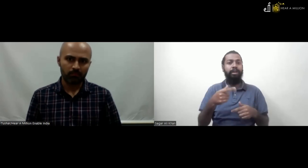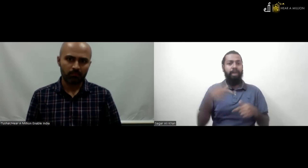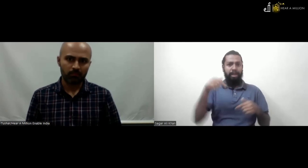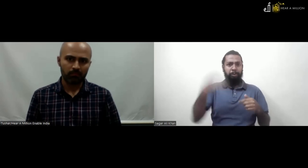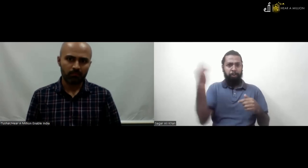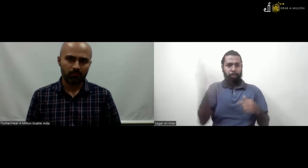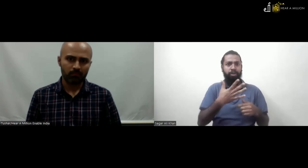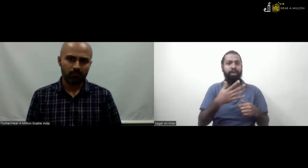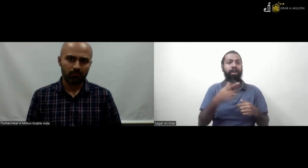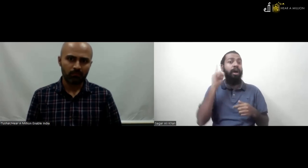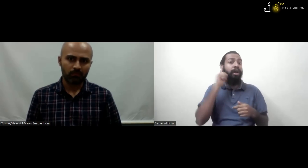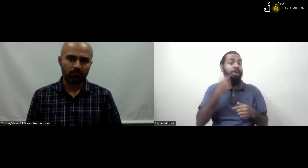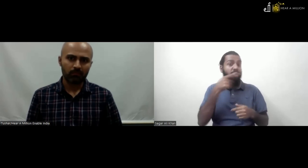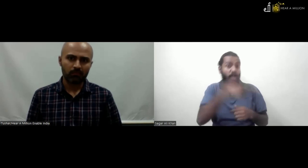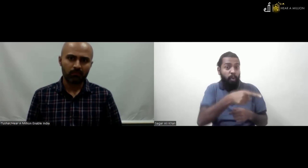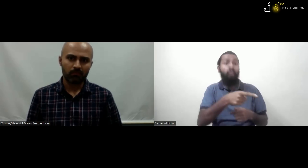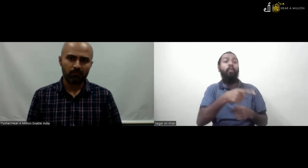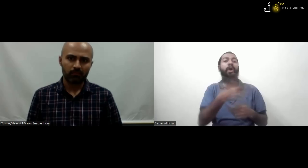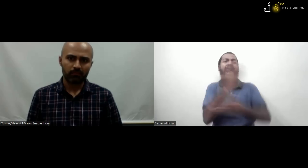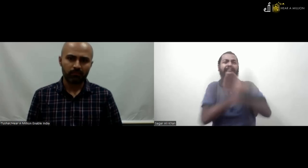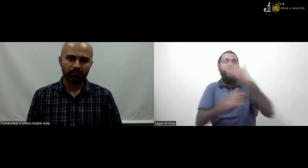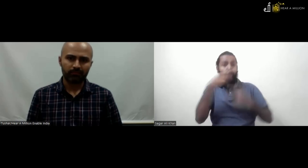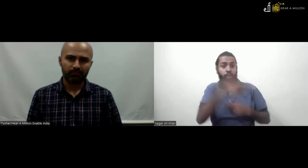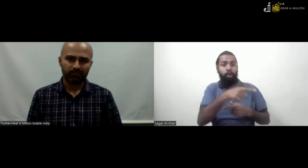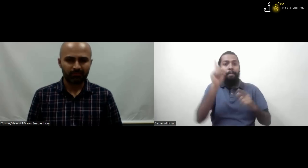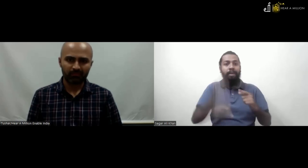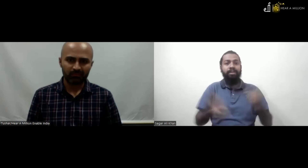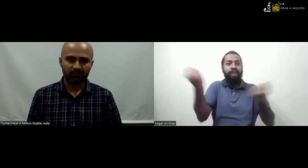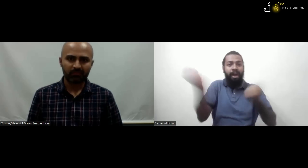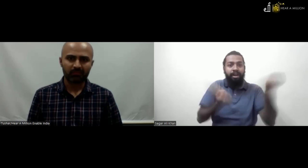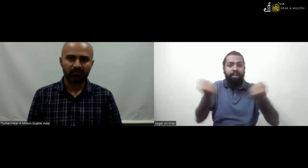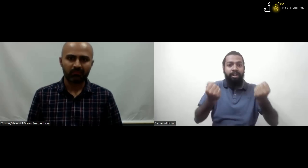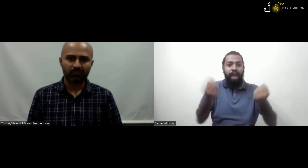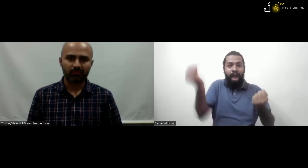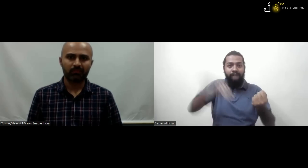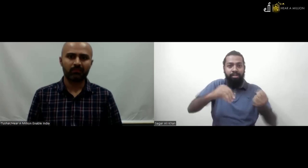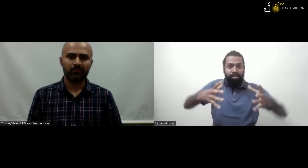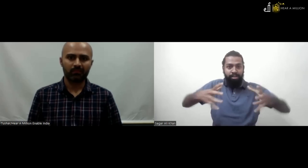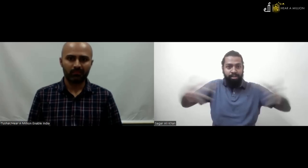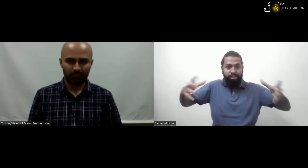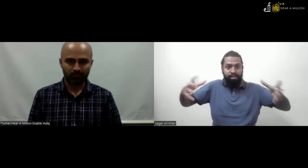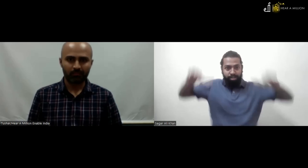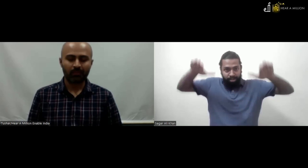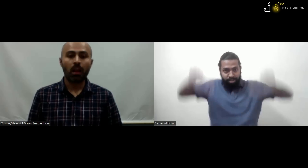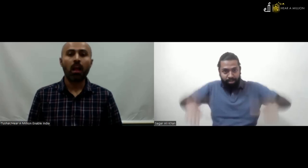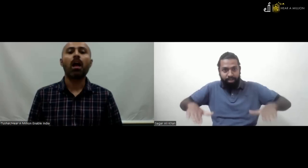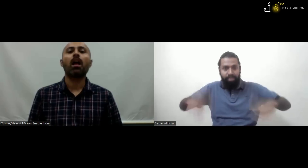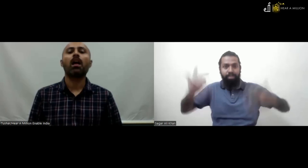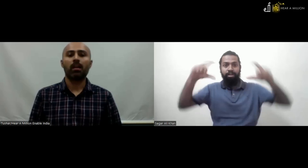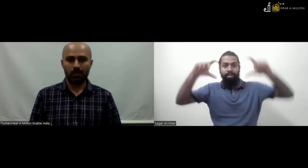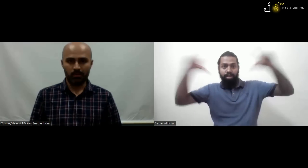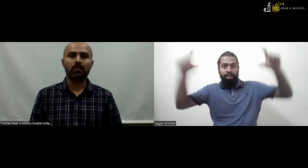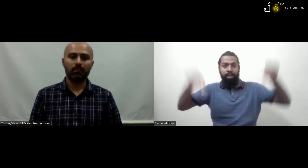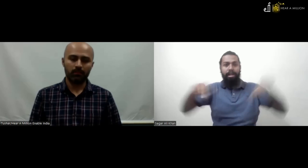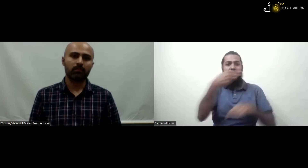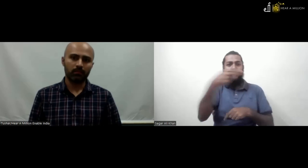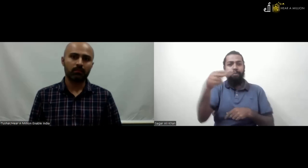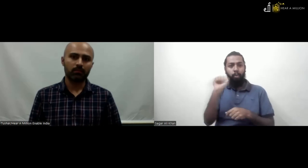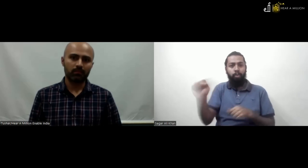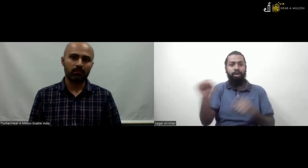MCWG, if we call it bikes, if the person with who is deaf or the person with